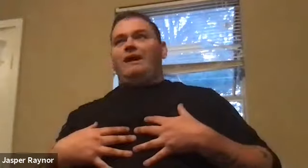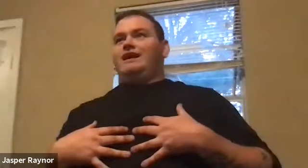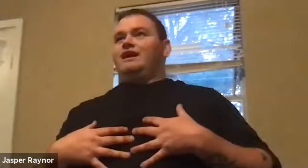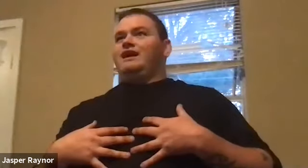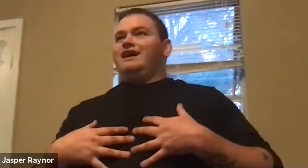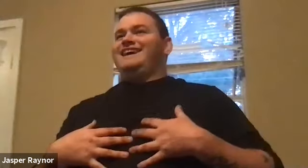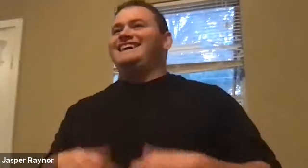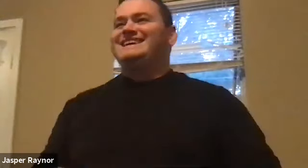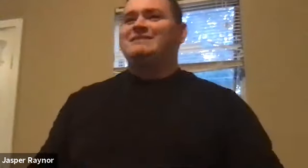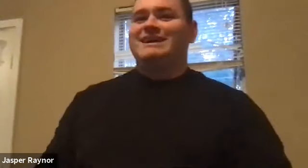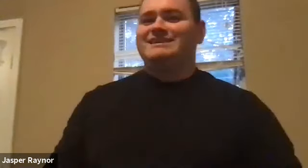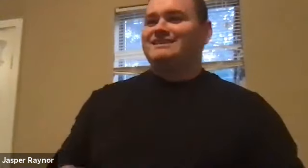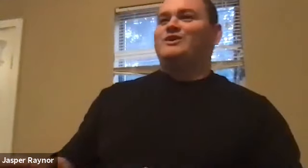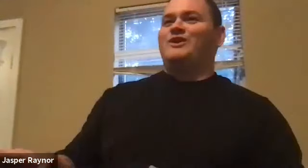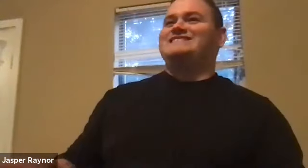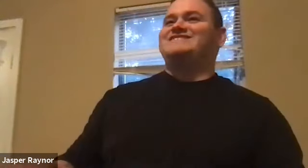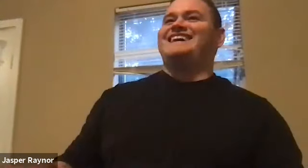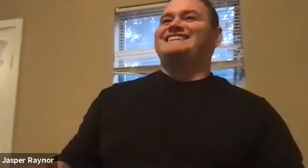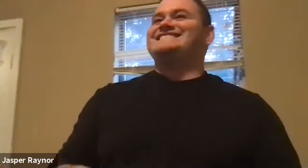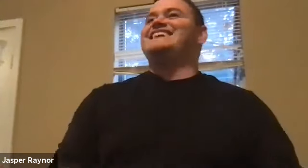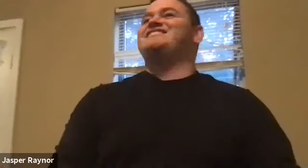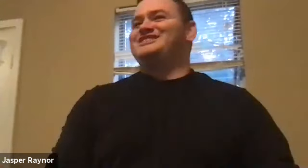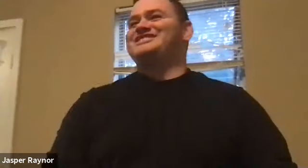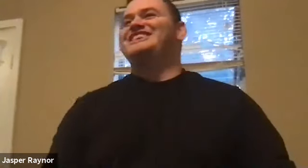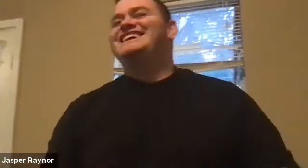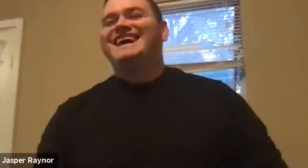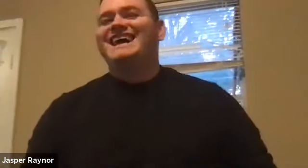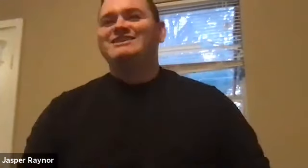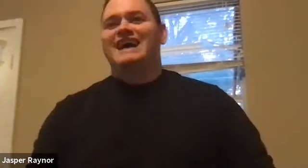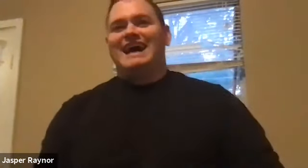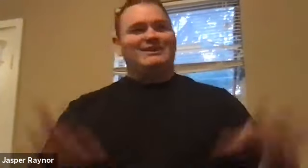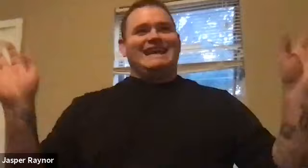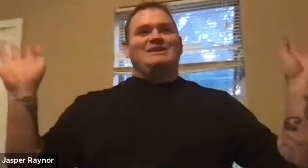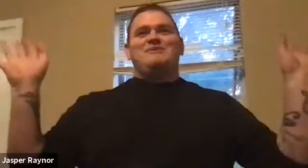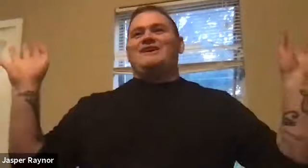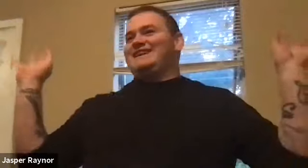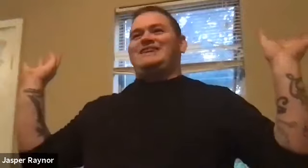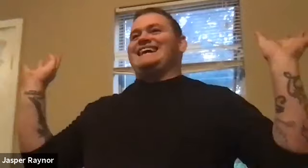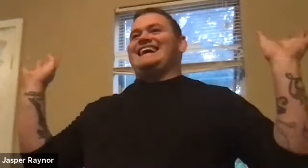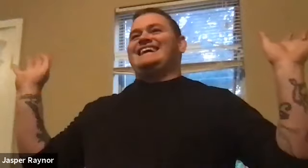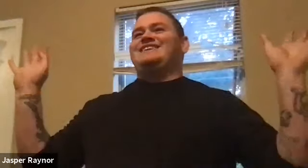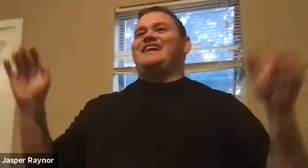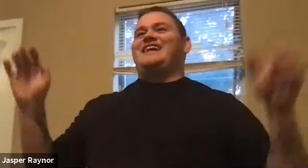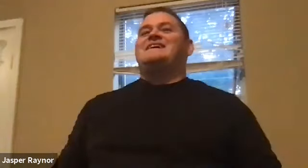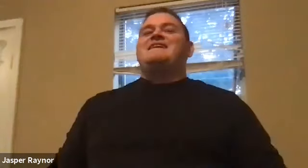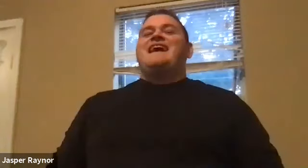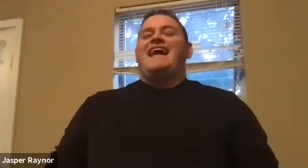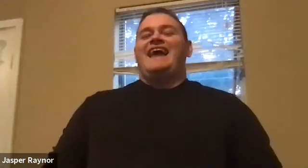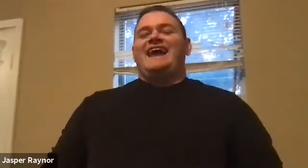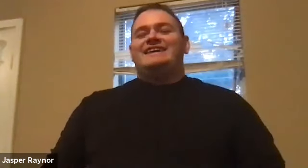what?" And I'm like, no, it's fine. This is deaf culture. And he was like, "I don't like it no more. I don't like it. I can't do that." And